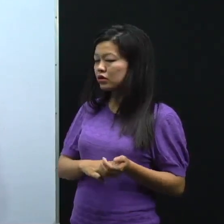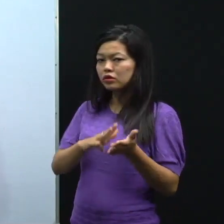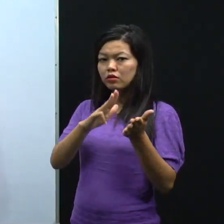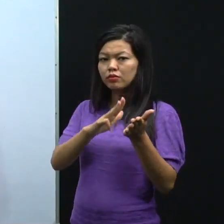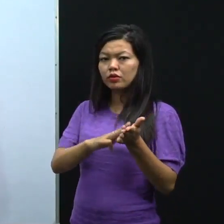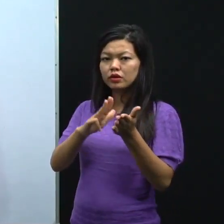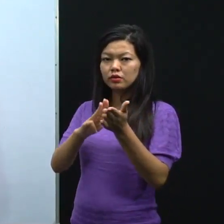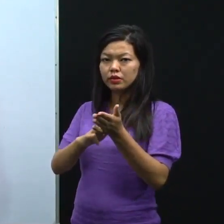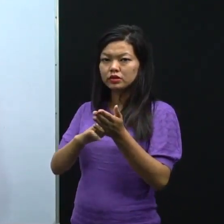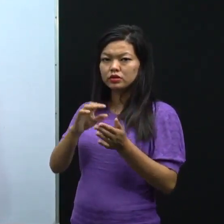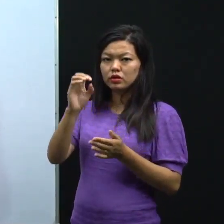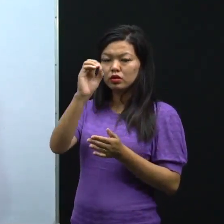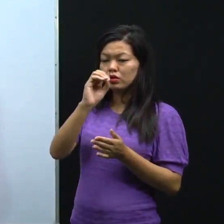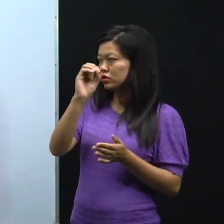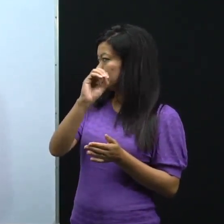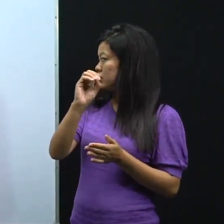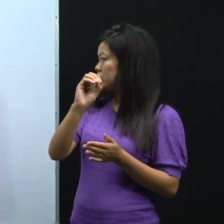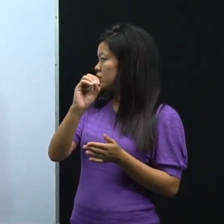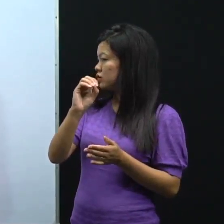Clear? So